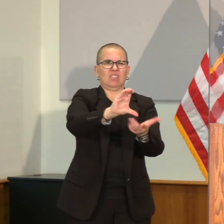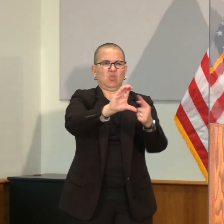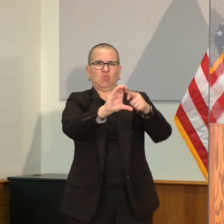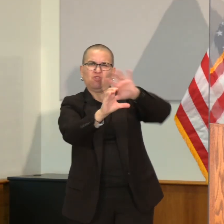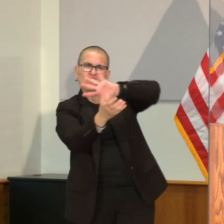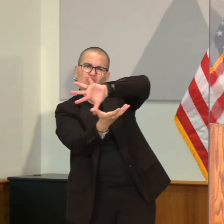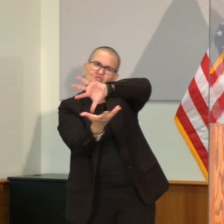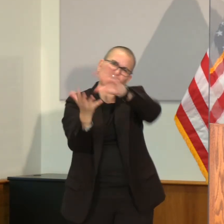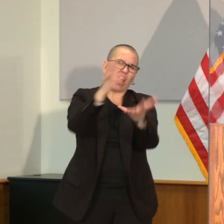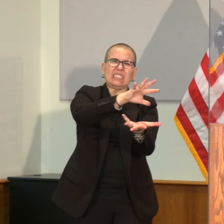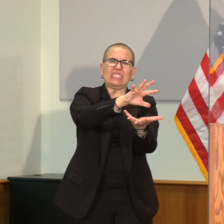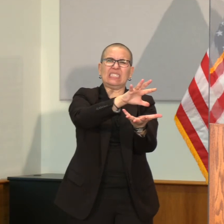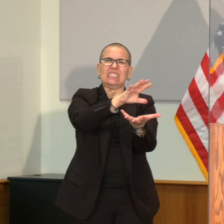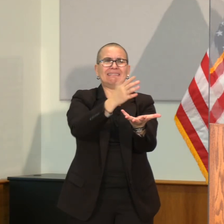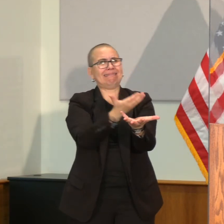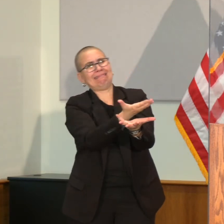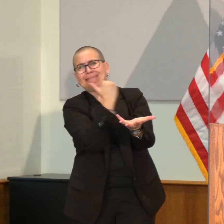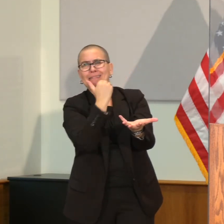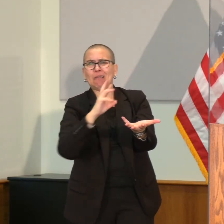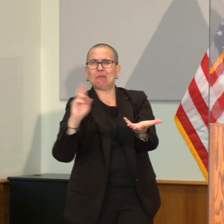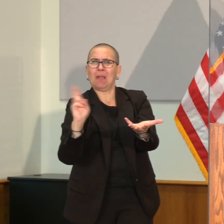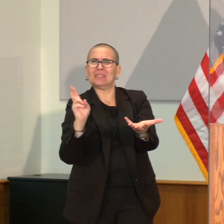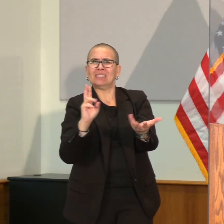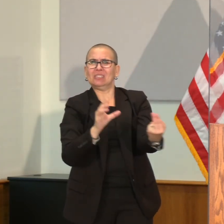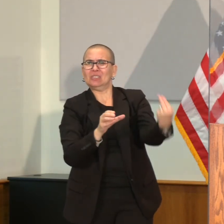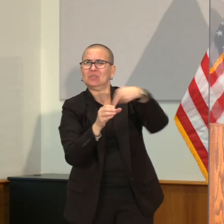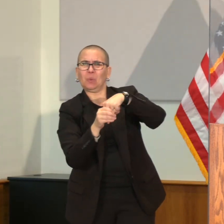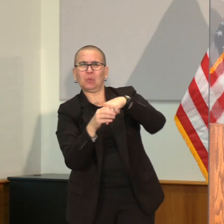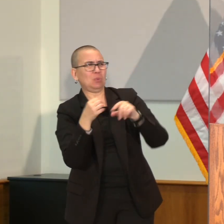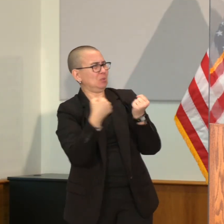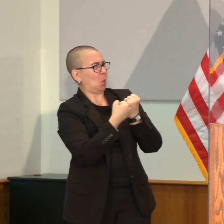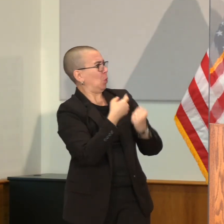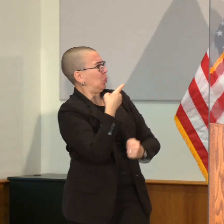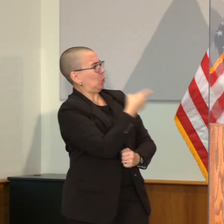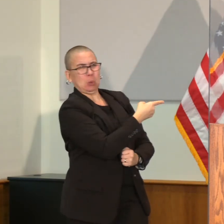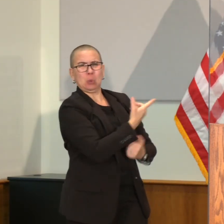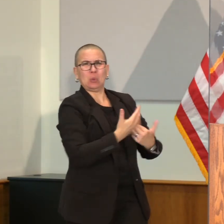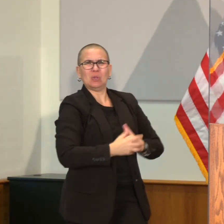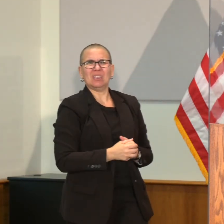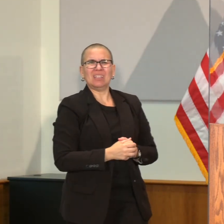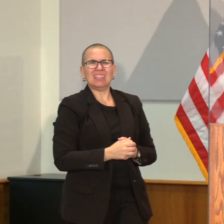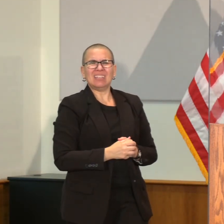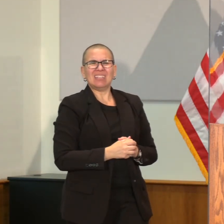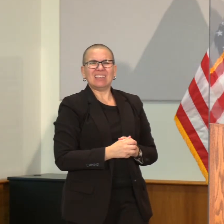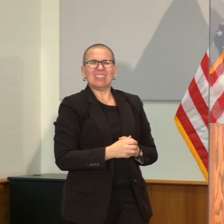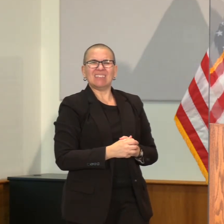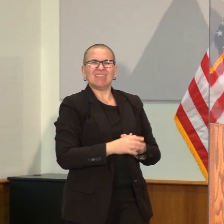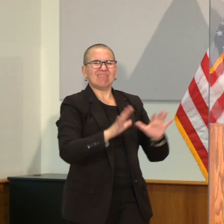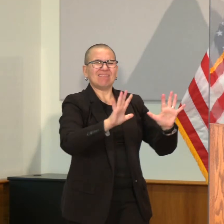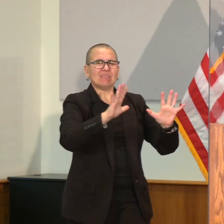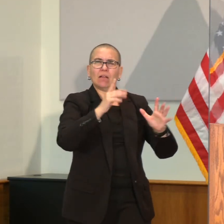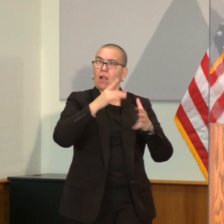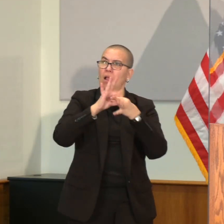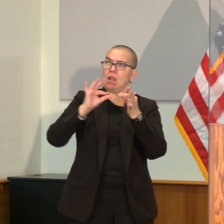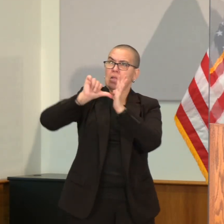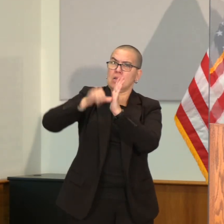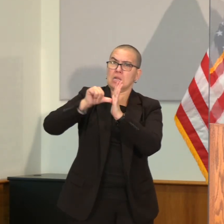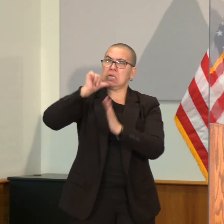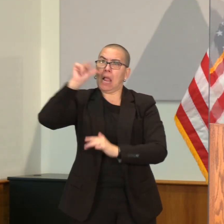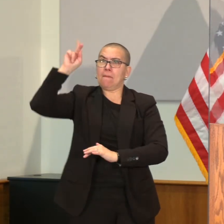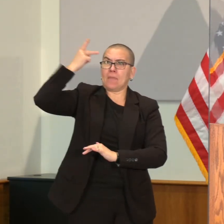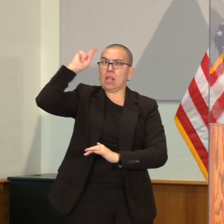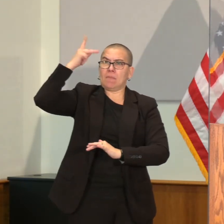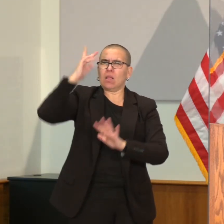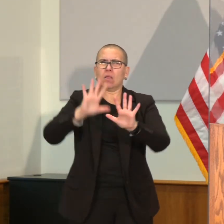and more broadly, if the effort is to not politicize police reforms to protect Black